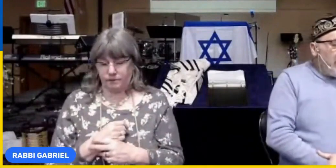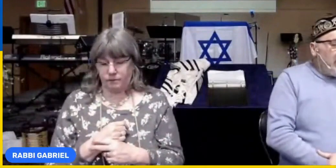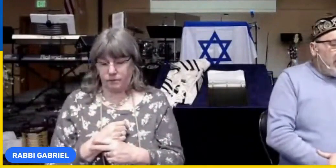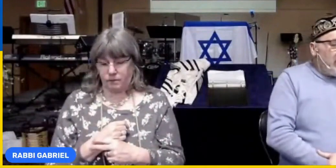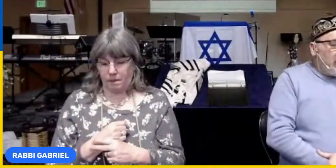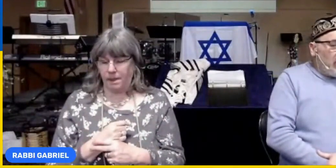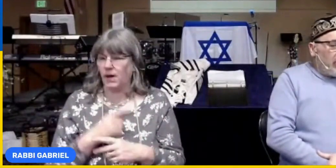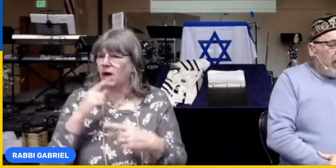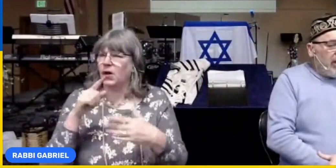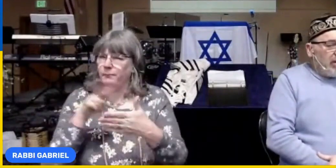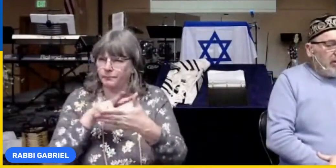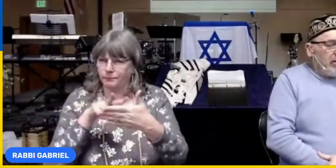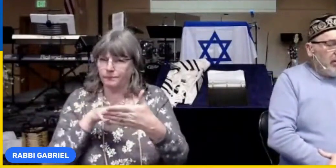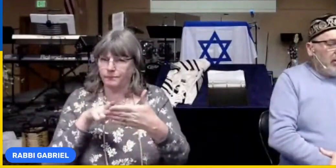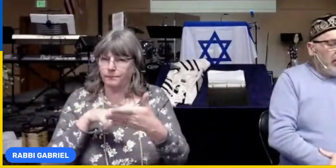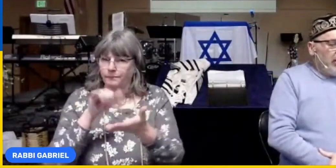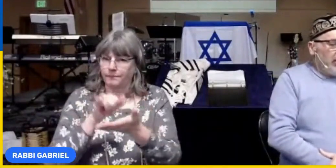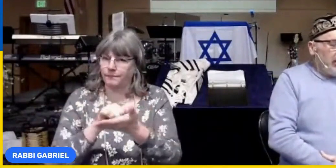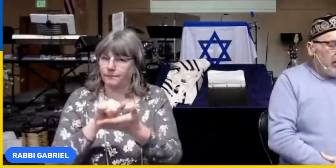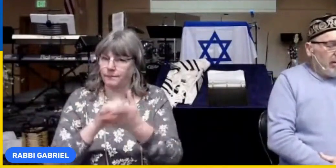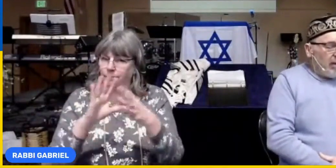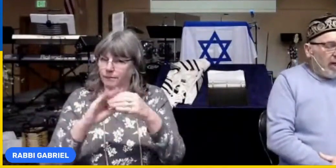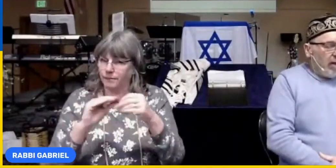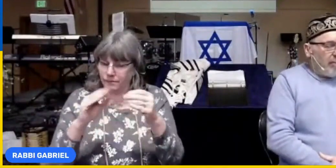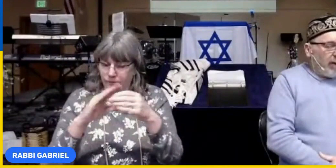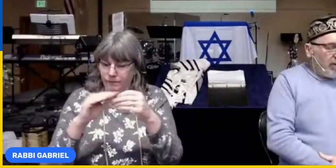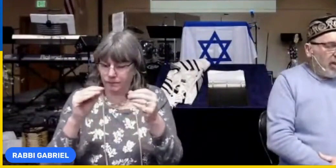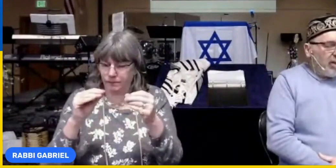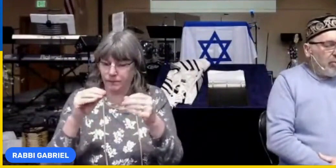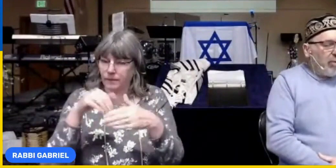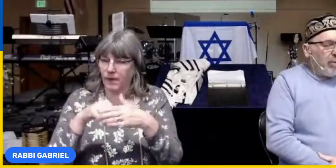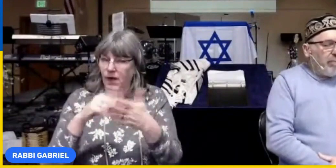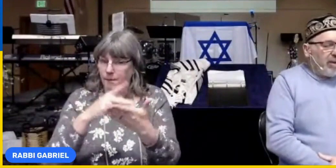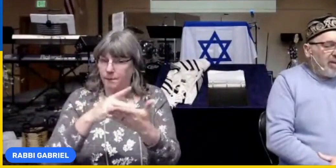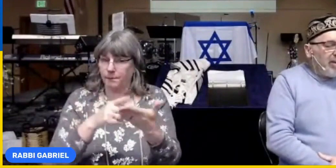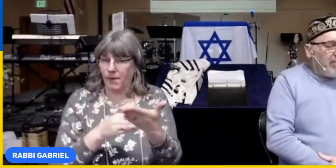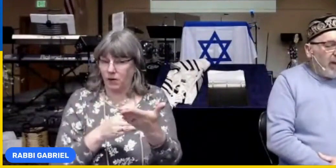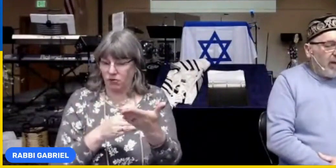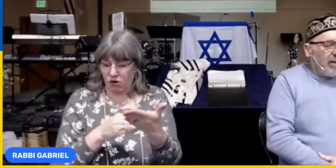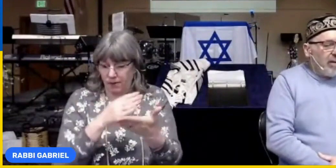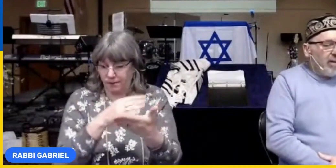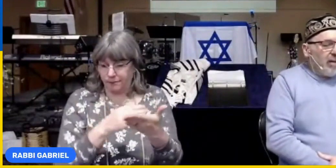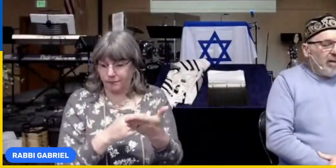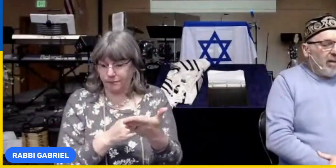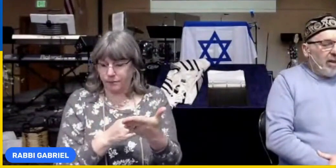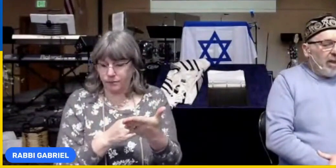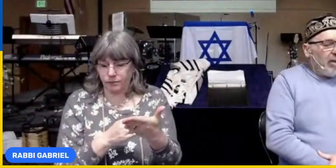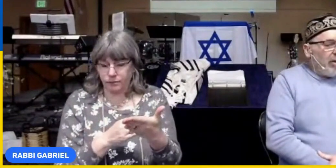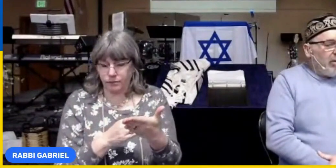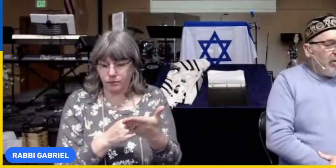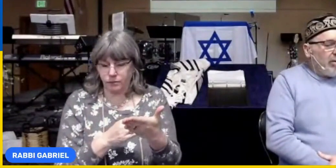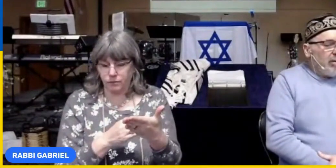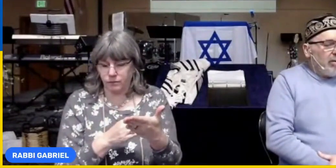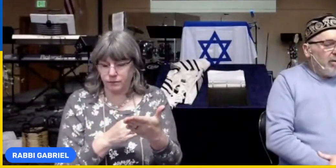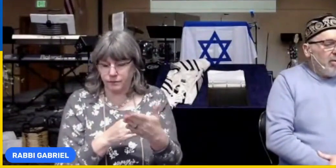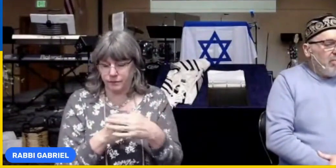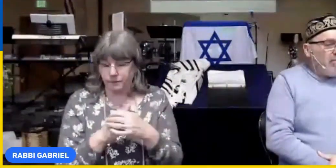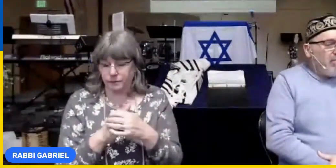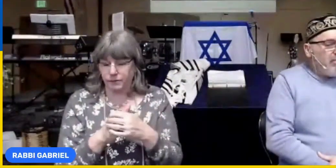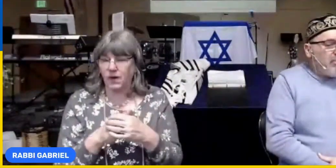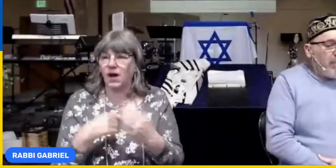As we read this story in our Parasha this week, we participate in a